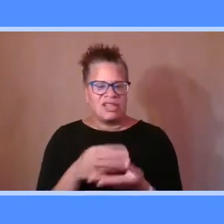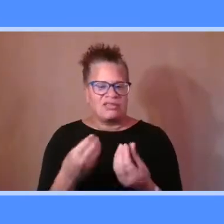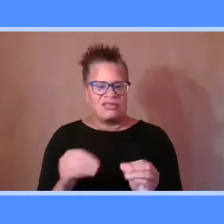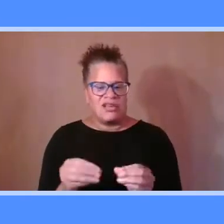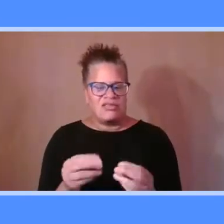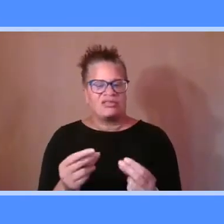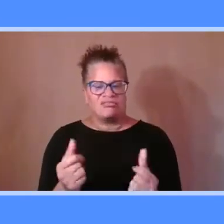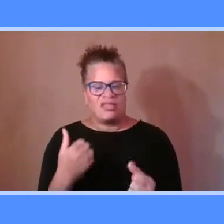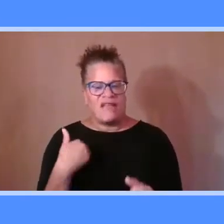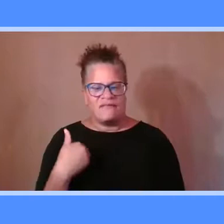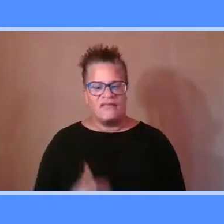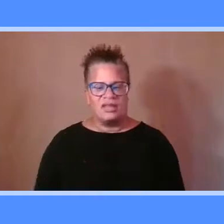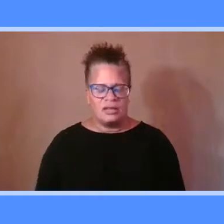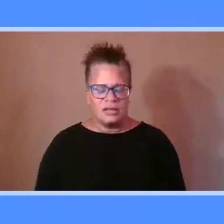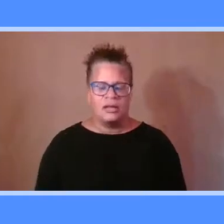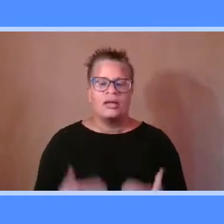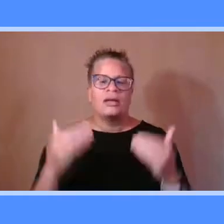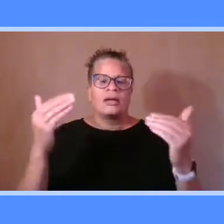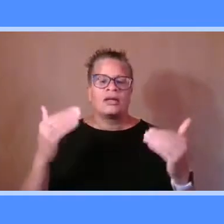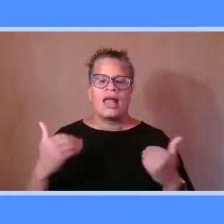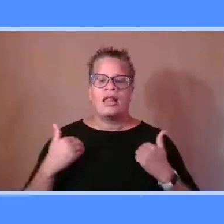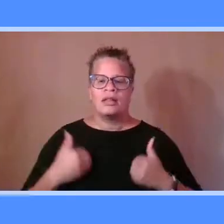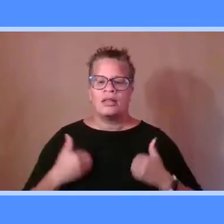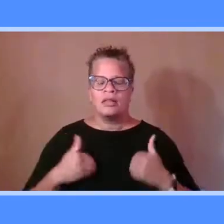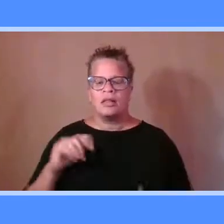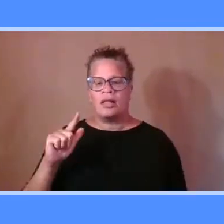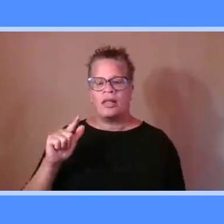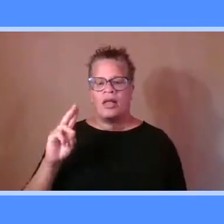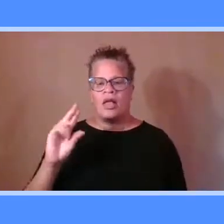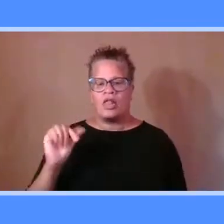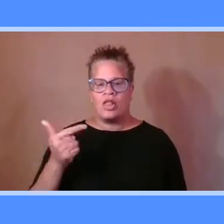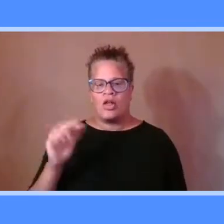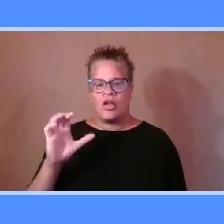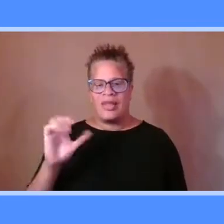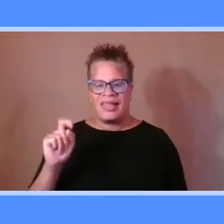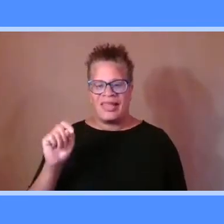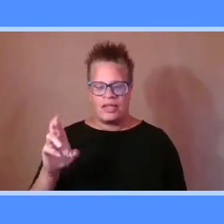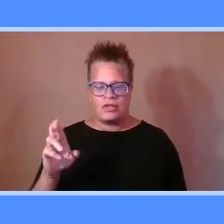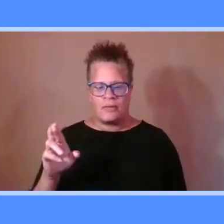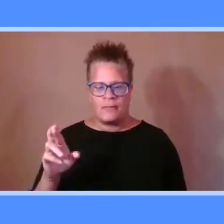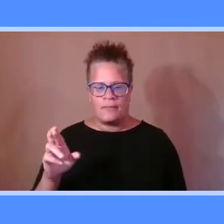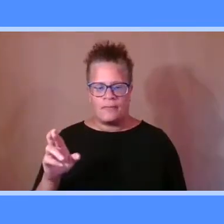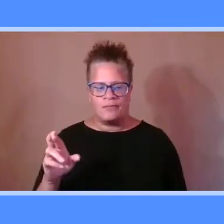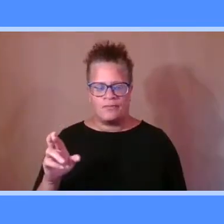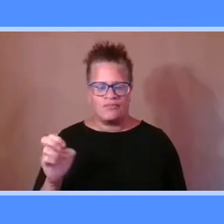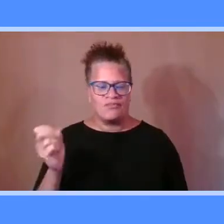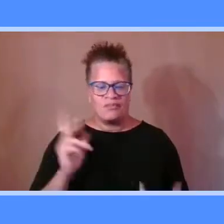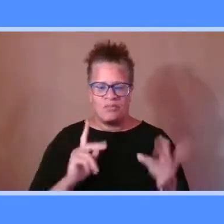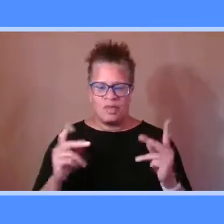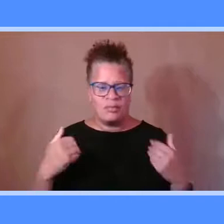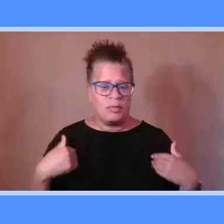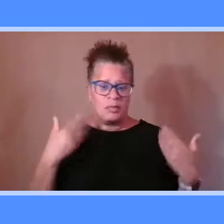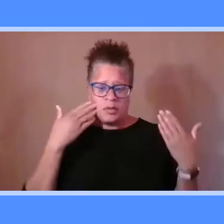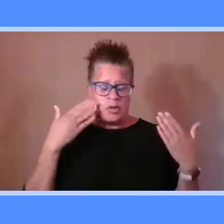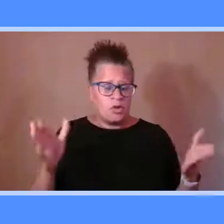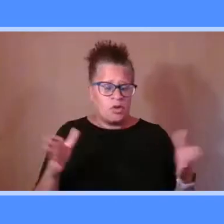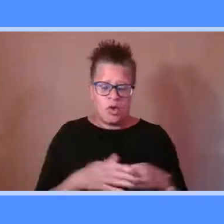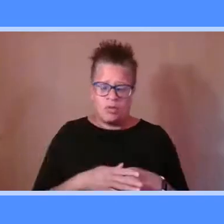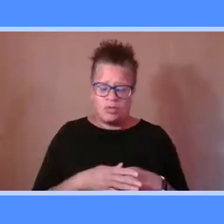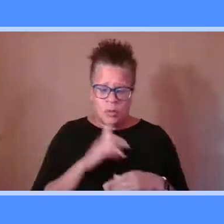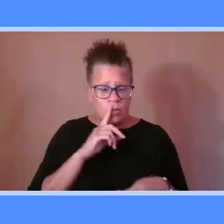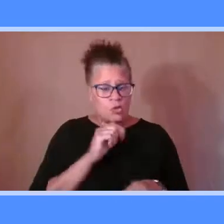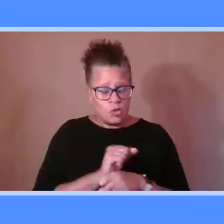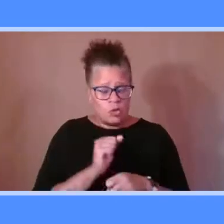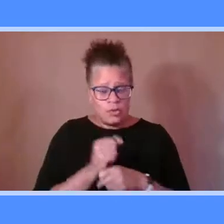Okay, let's talk about lung cancer. I think that maybe not a lot of people know that you can actually